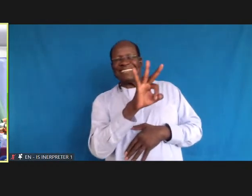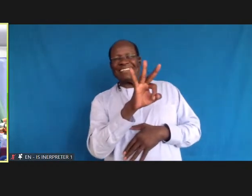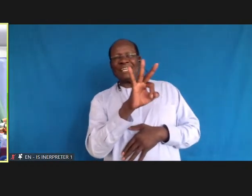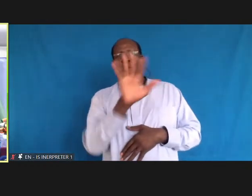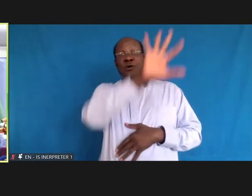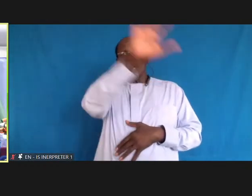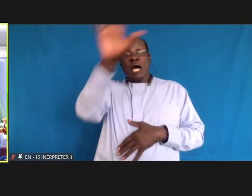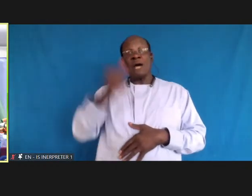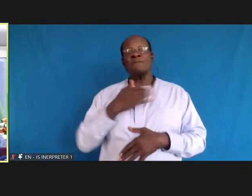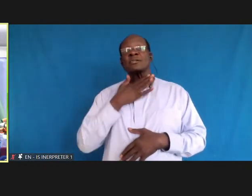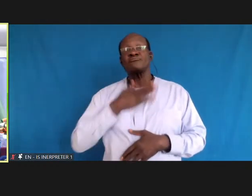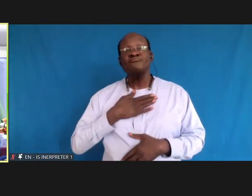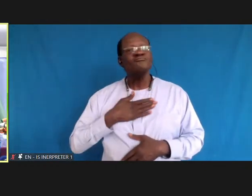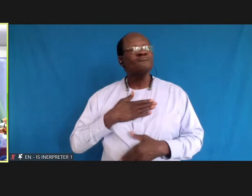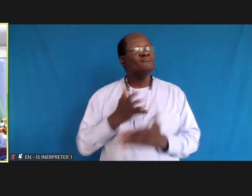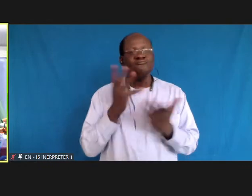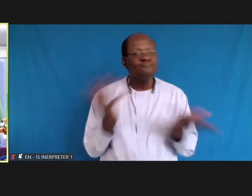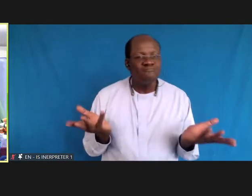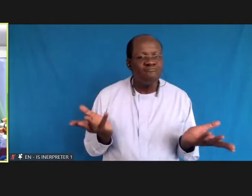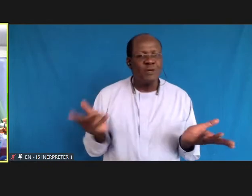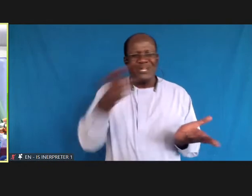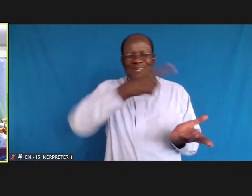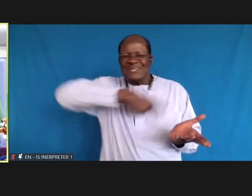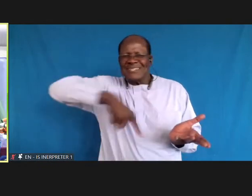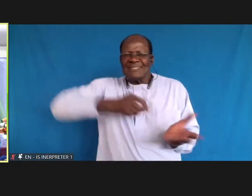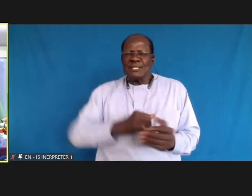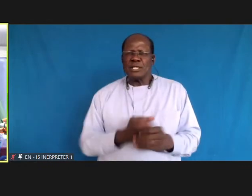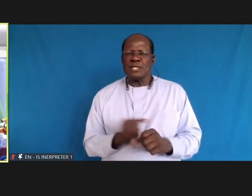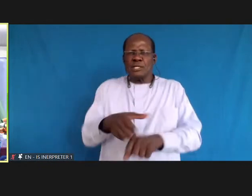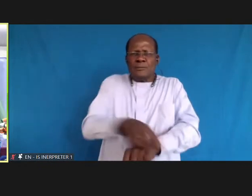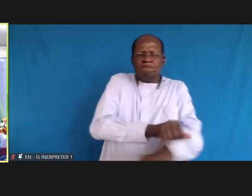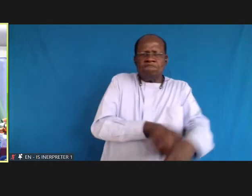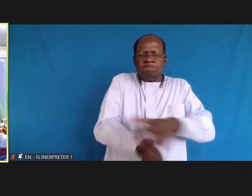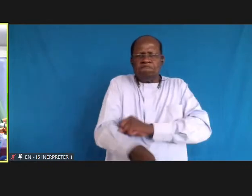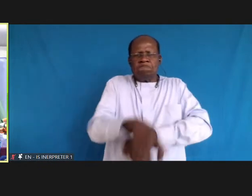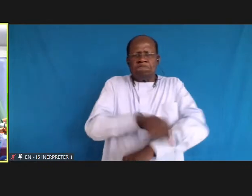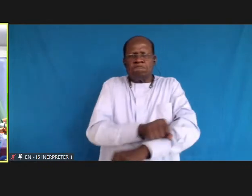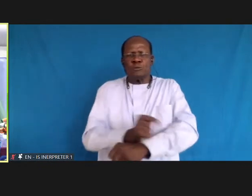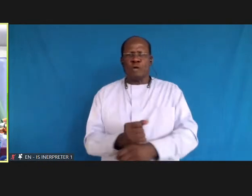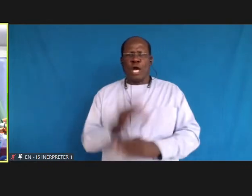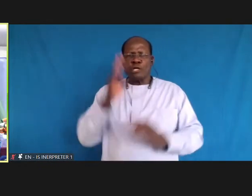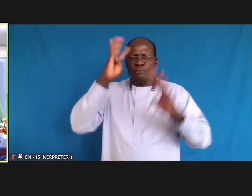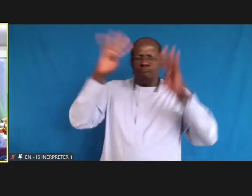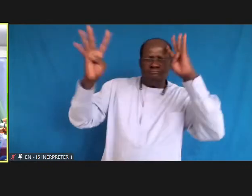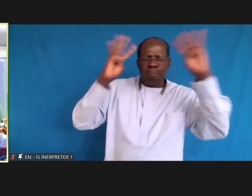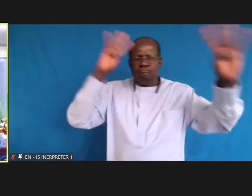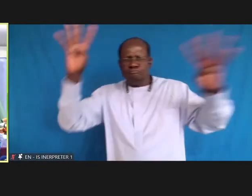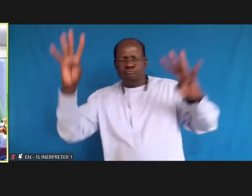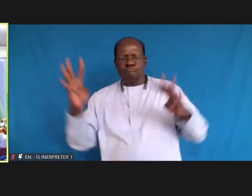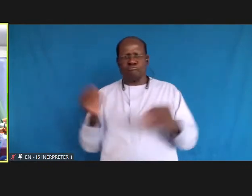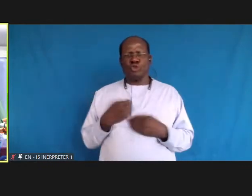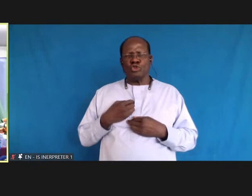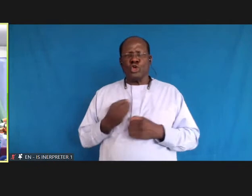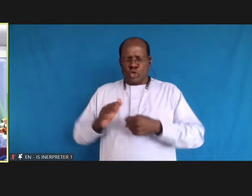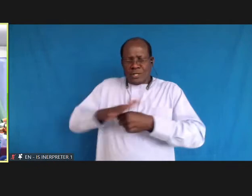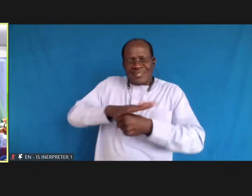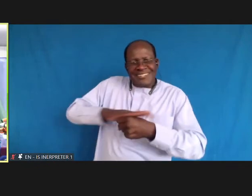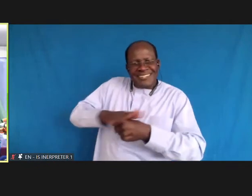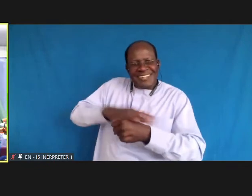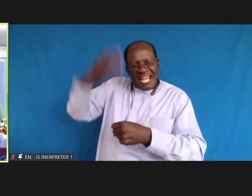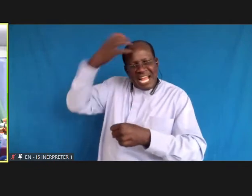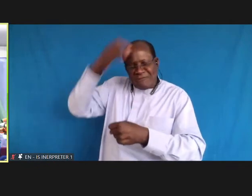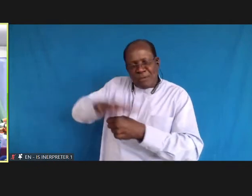have seen a lot of effort and initiative undertaken by local government on